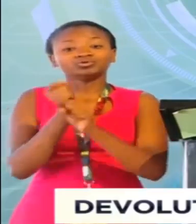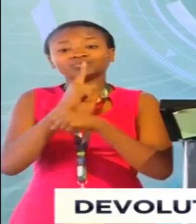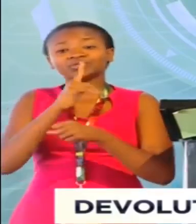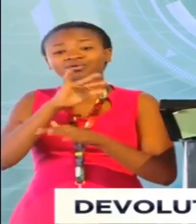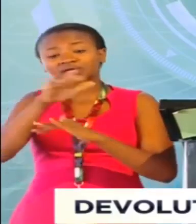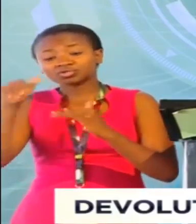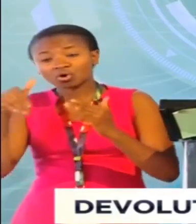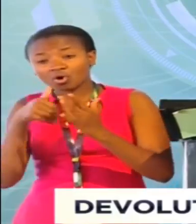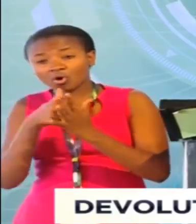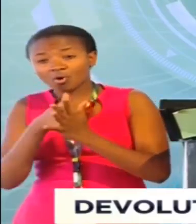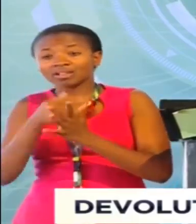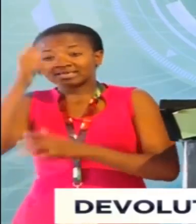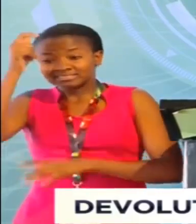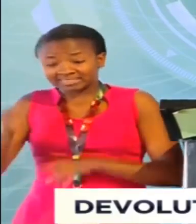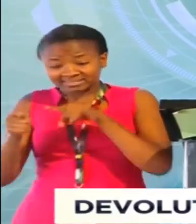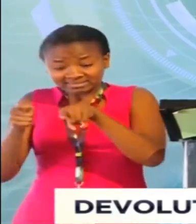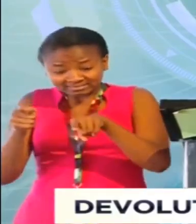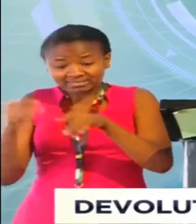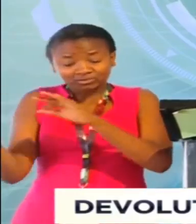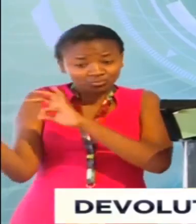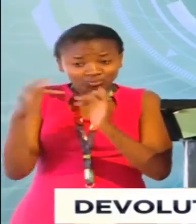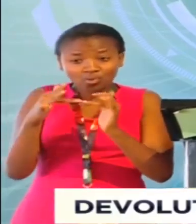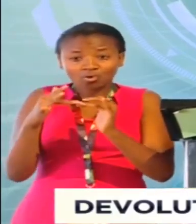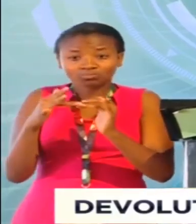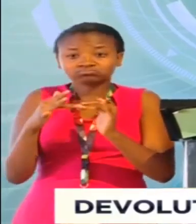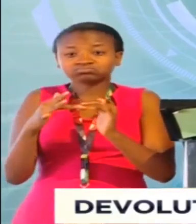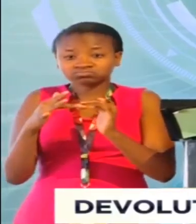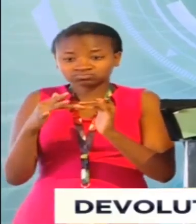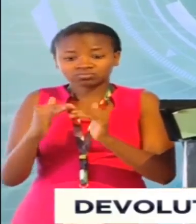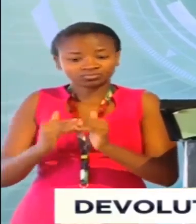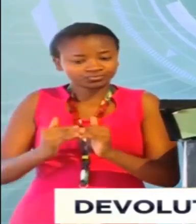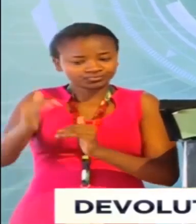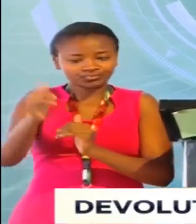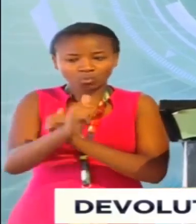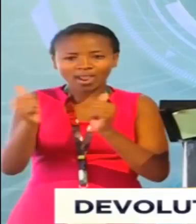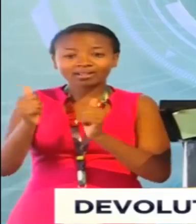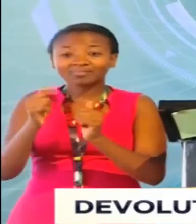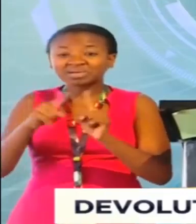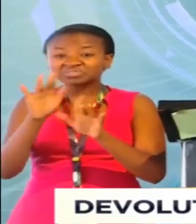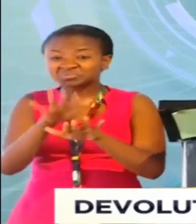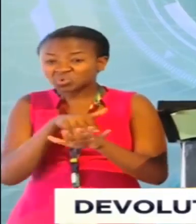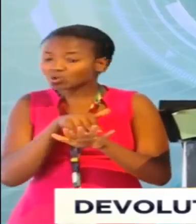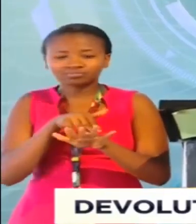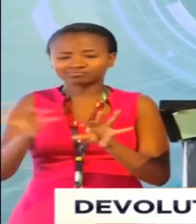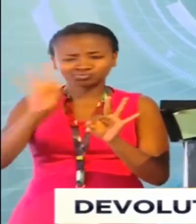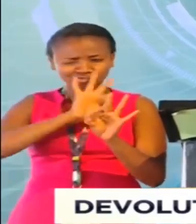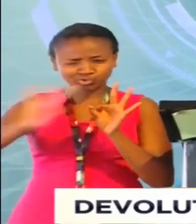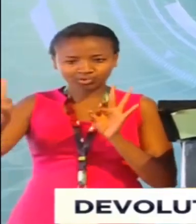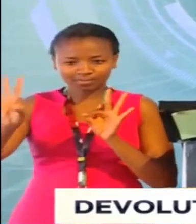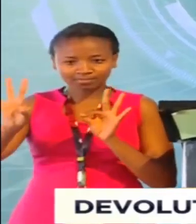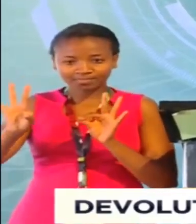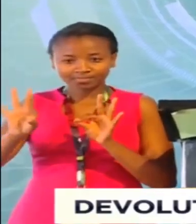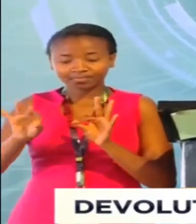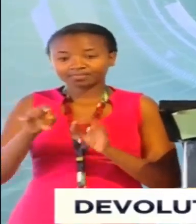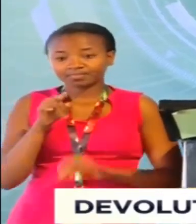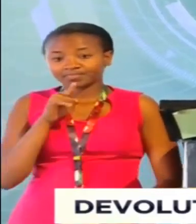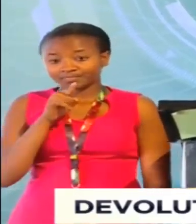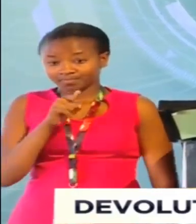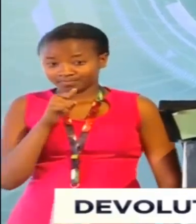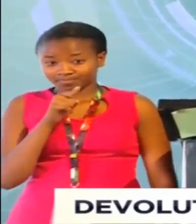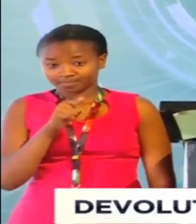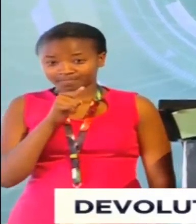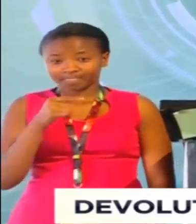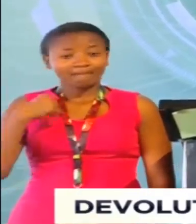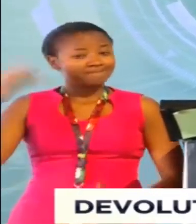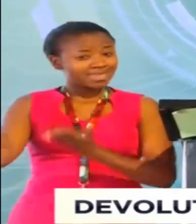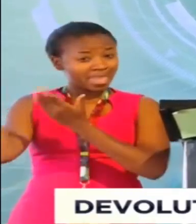that the wheels of justice in this war move with speed. In this regard,